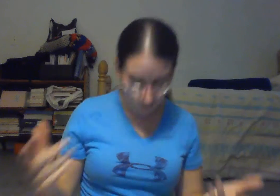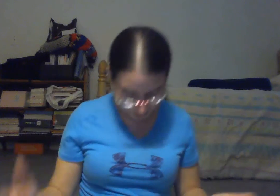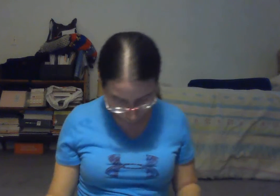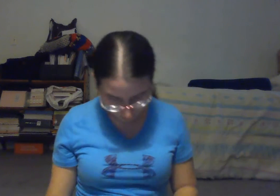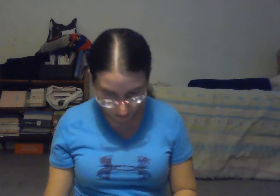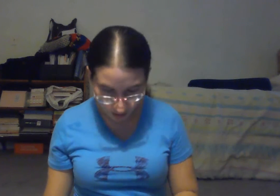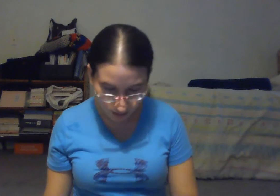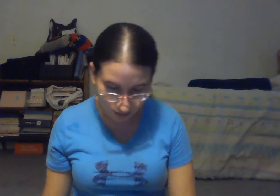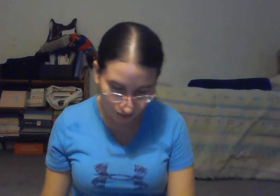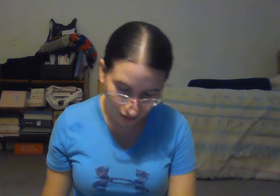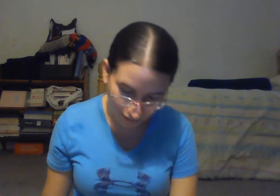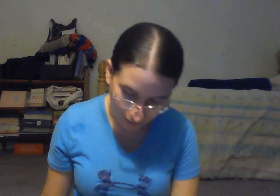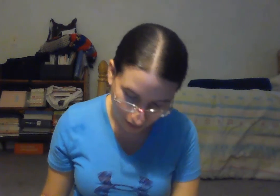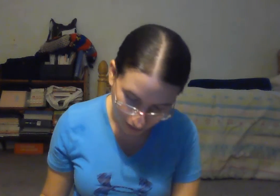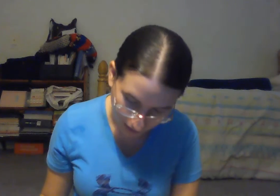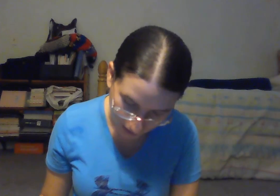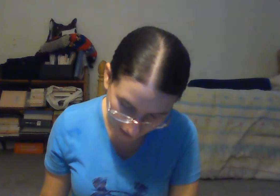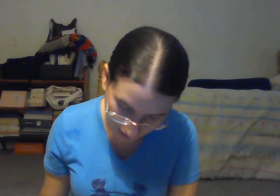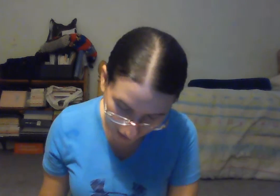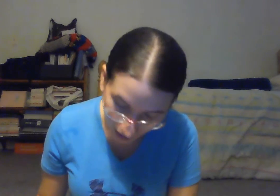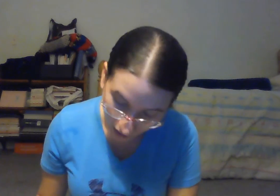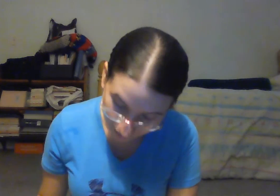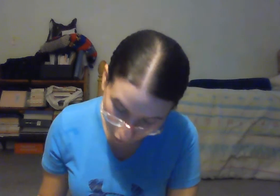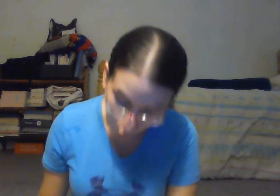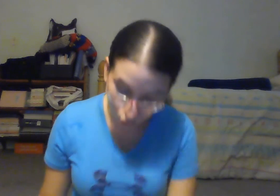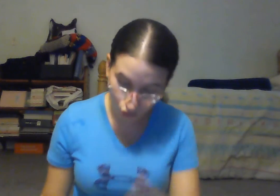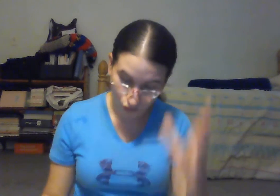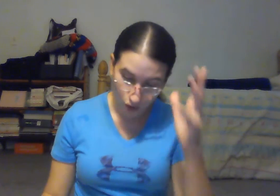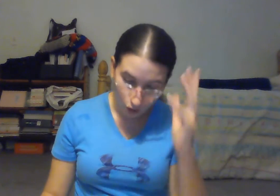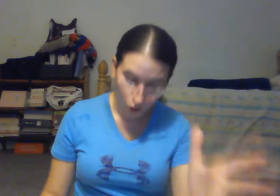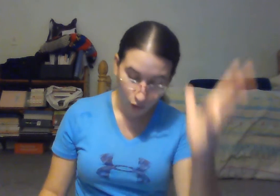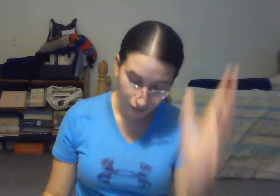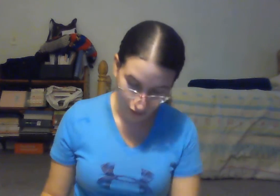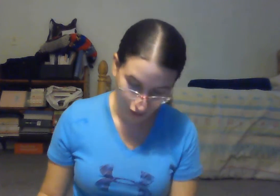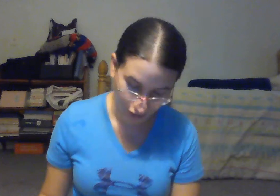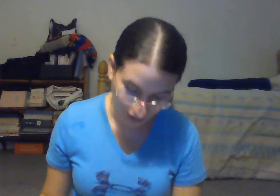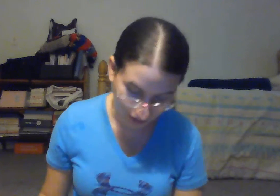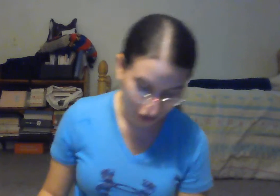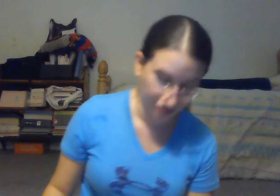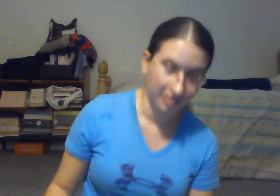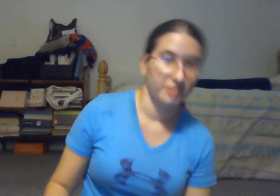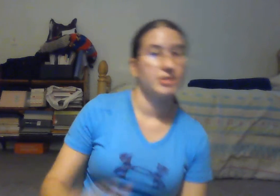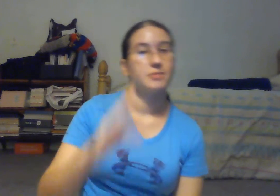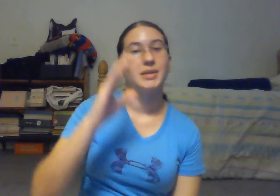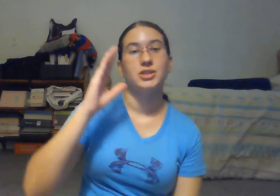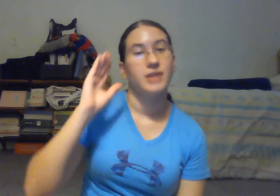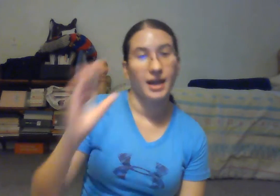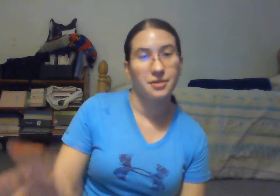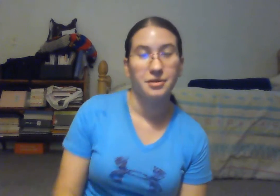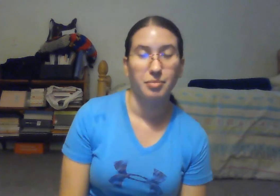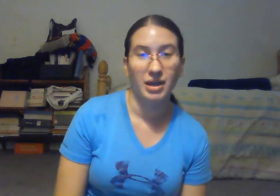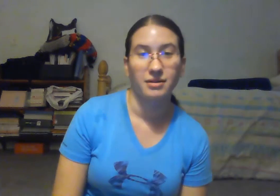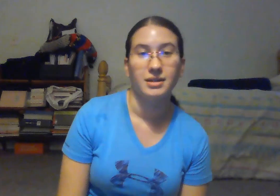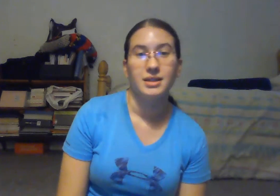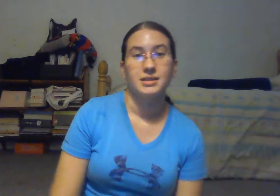Right? And here we have some other sentences. I've told you, go and wash the dishes. So just picture an angry parent